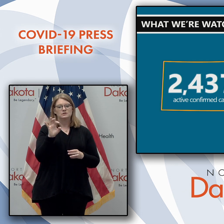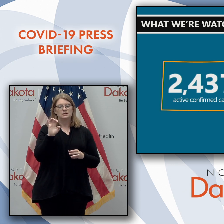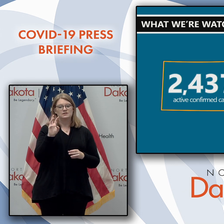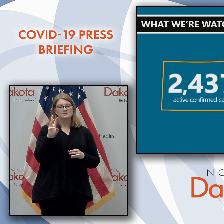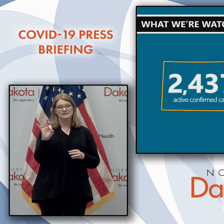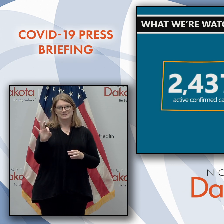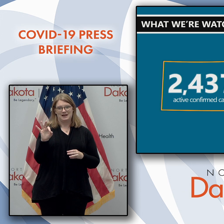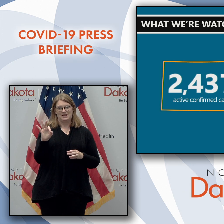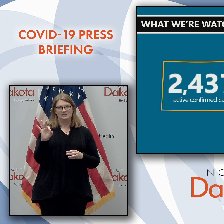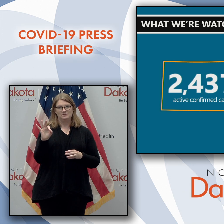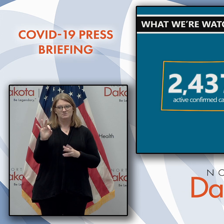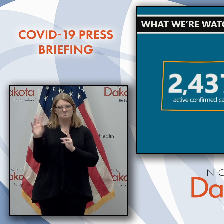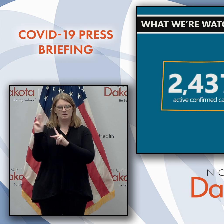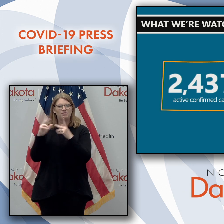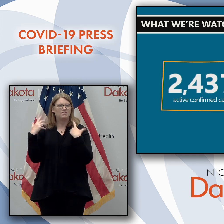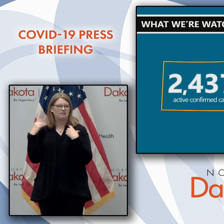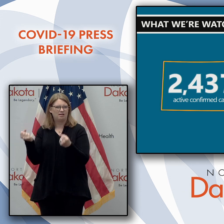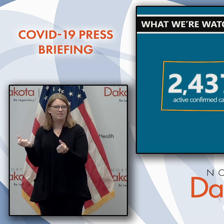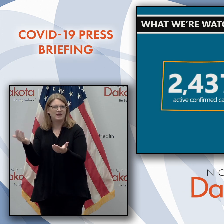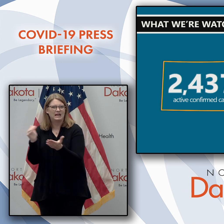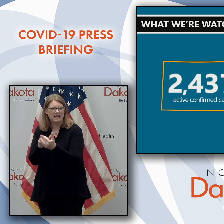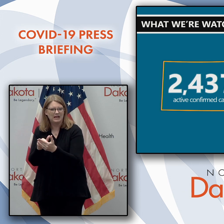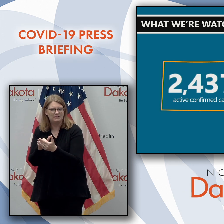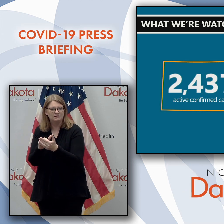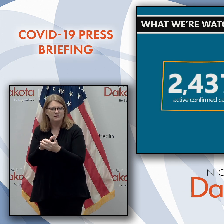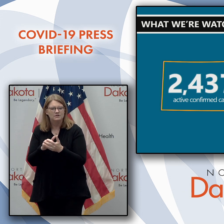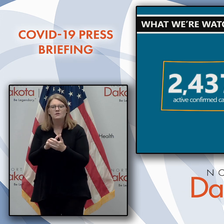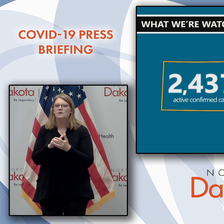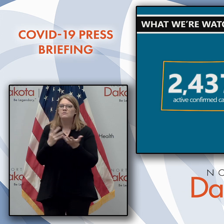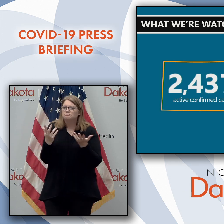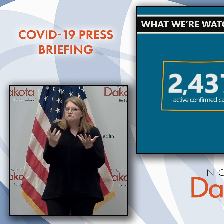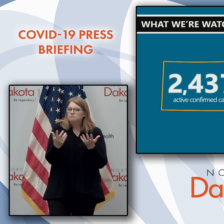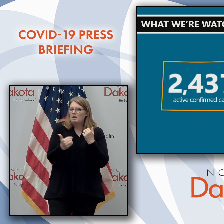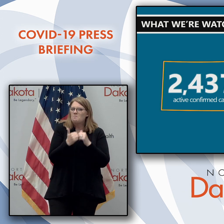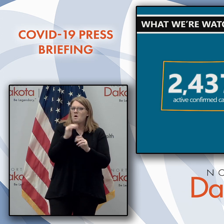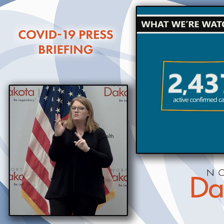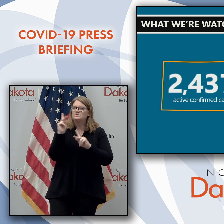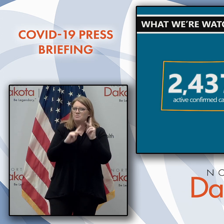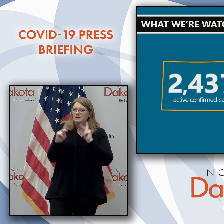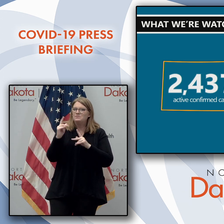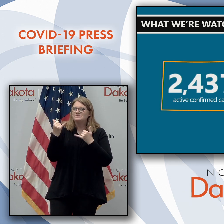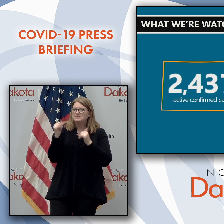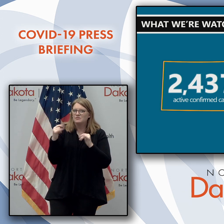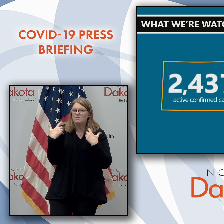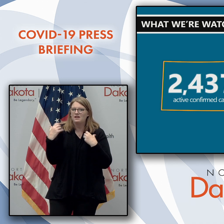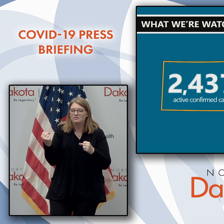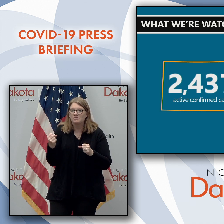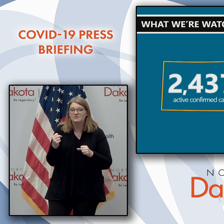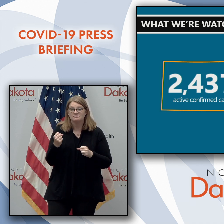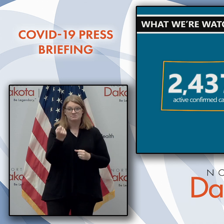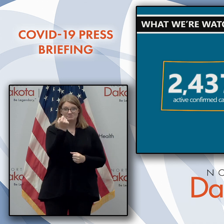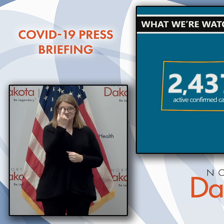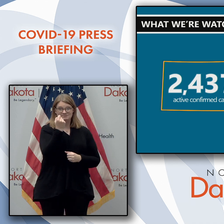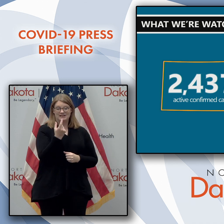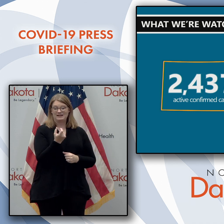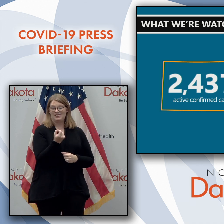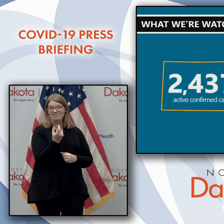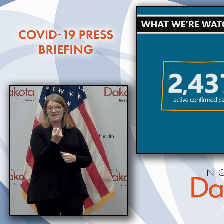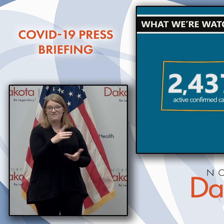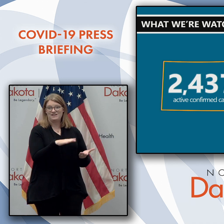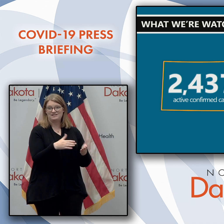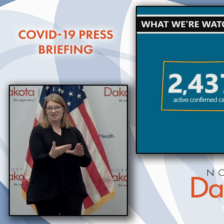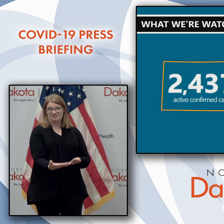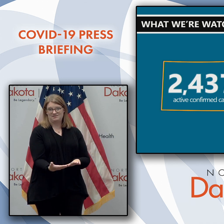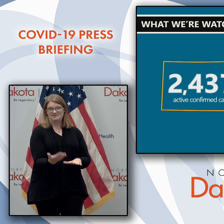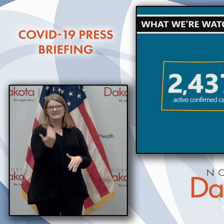969 we've had newly recovered cases. So again, the majority of people continue to recover, but sadly we had 11 deaths reported over this